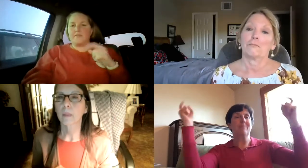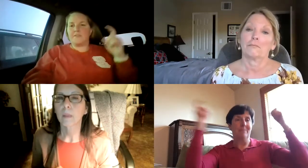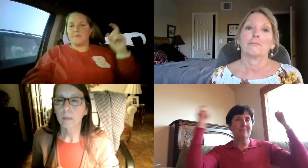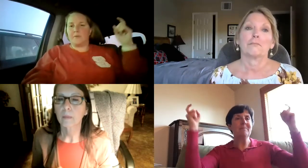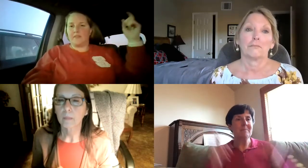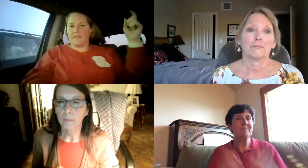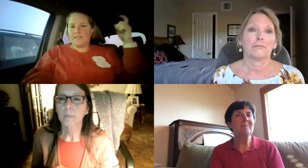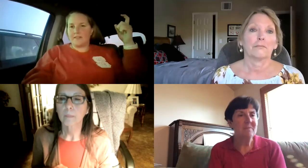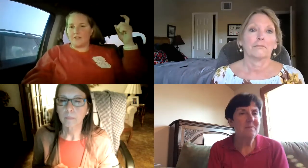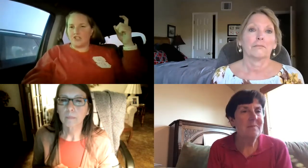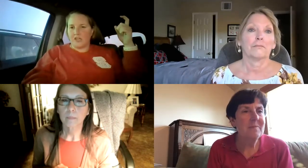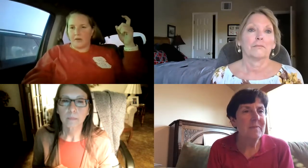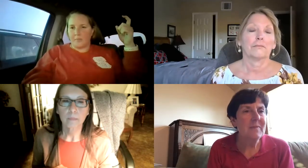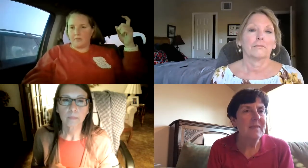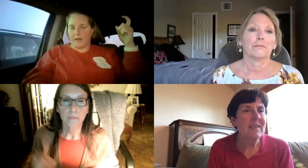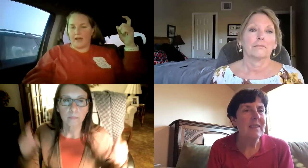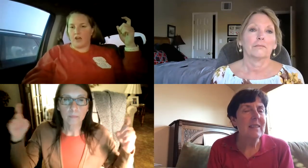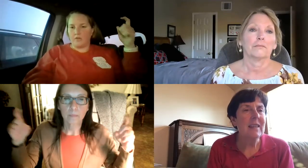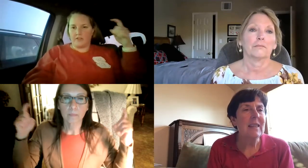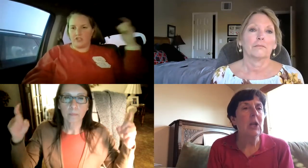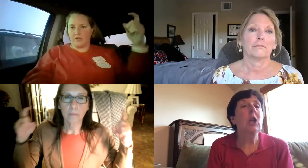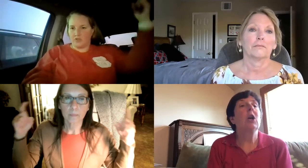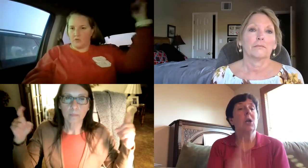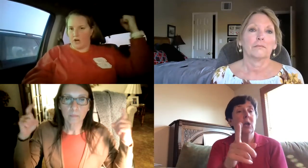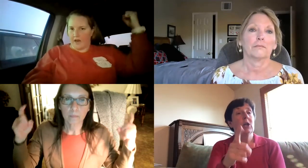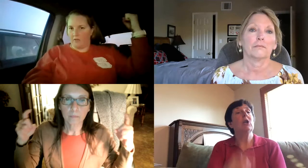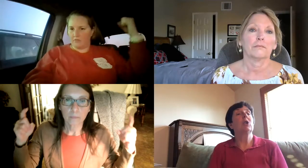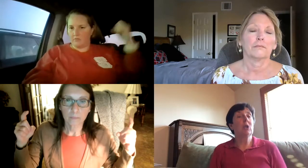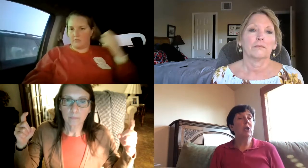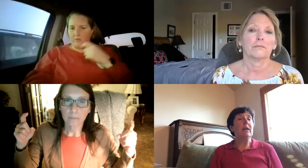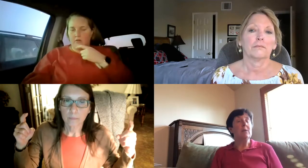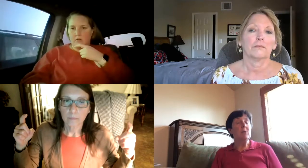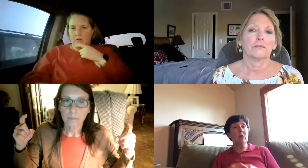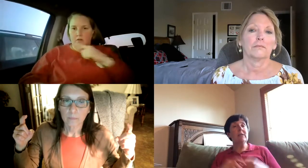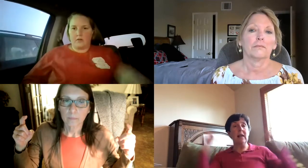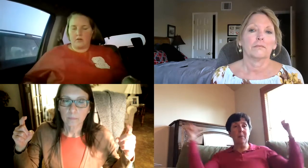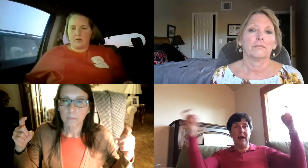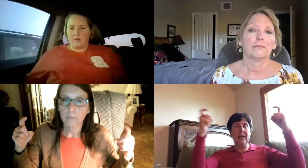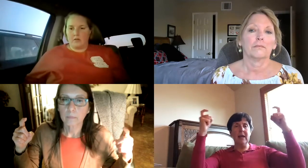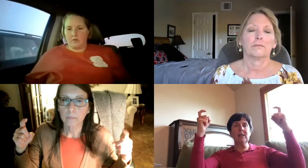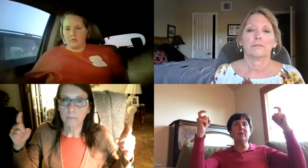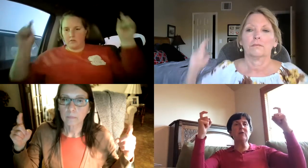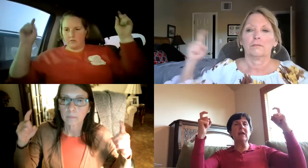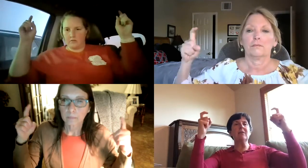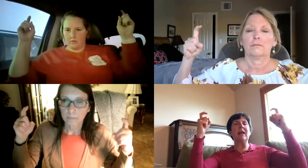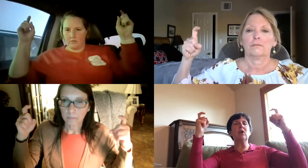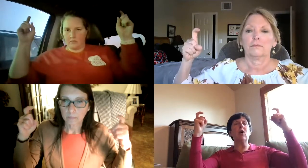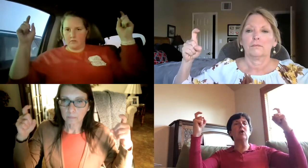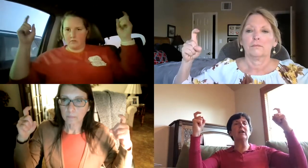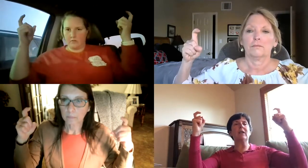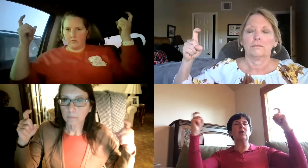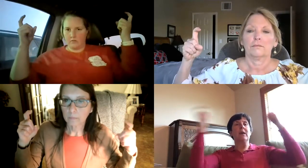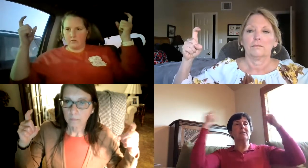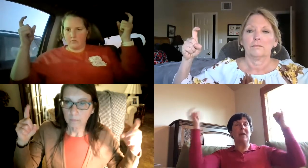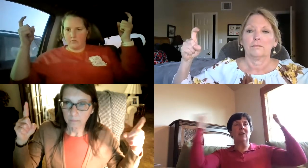the difference between this and gym? Like, I go to the gym to work out. Good. So celebrate, it's if you think of like you're